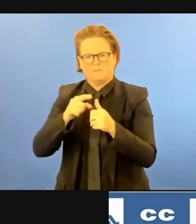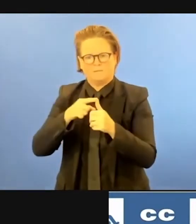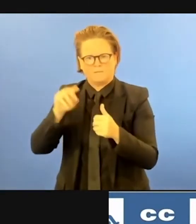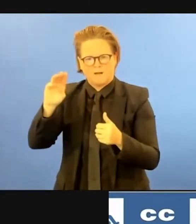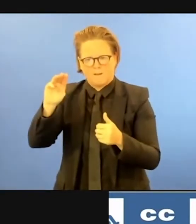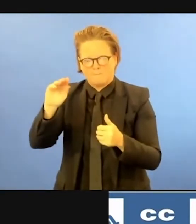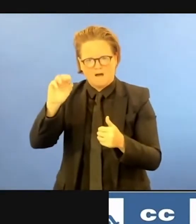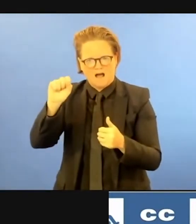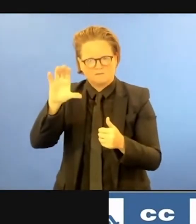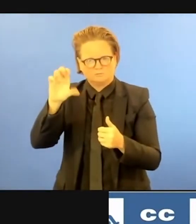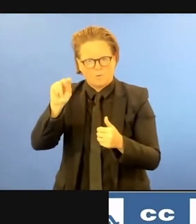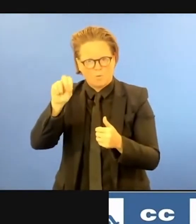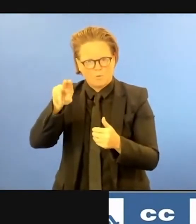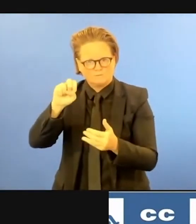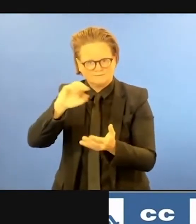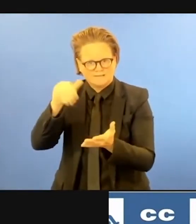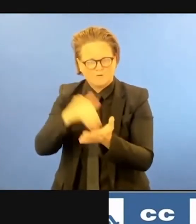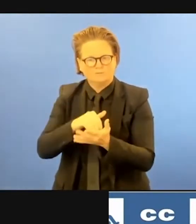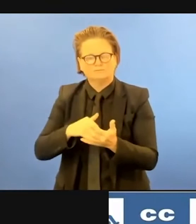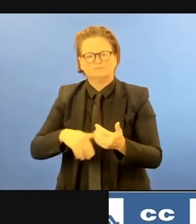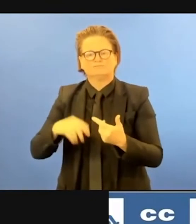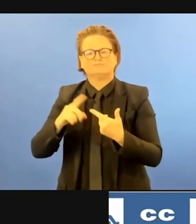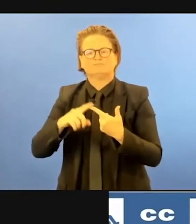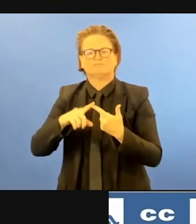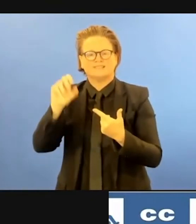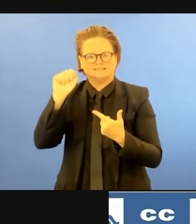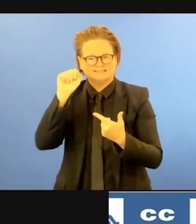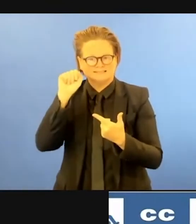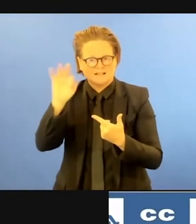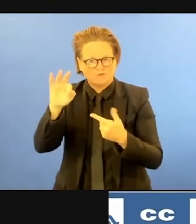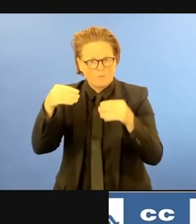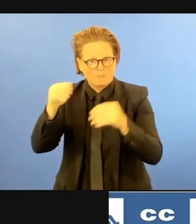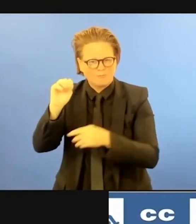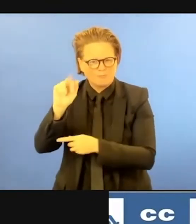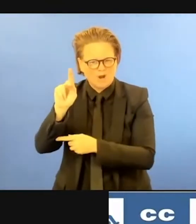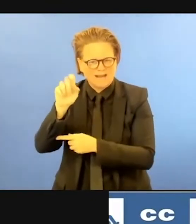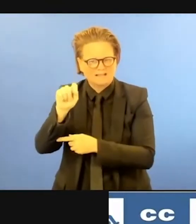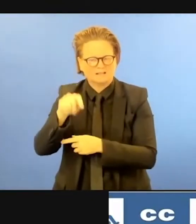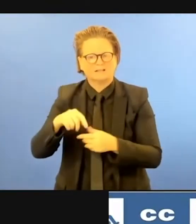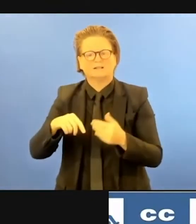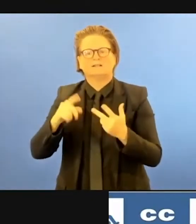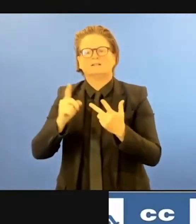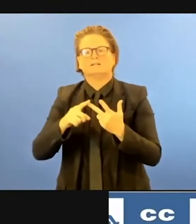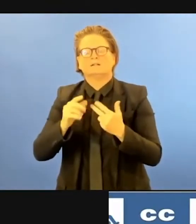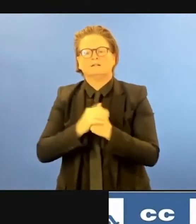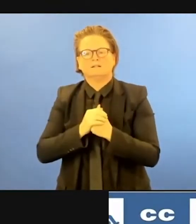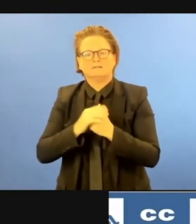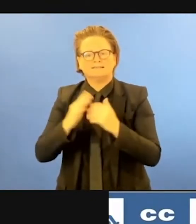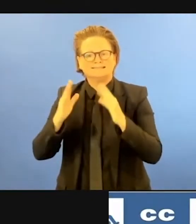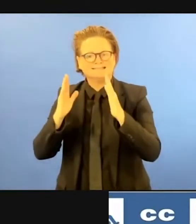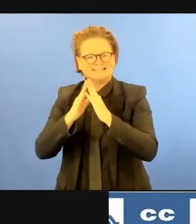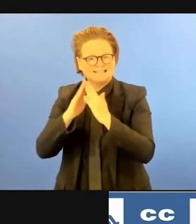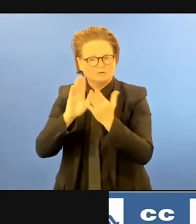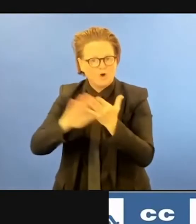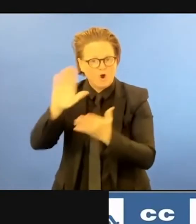Market, and the and City College. Those are city operated sites.